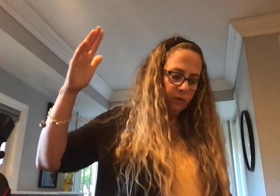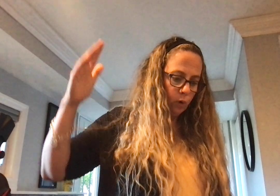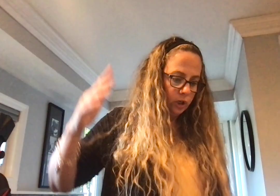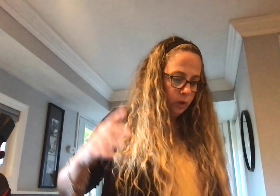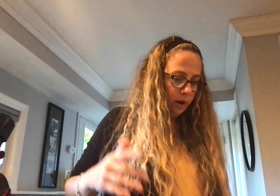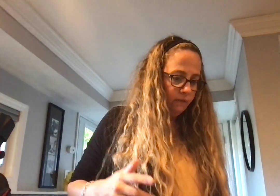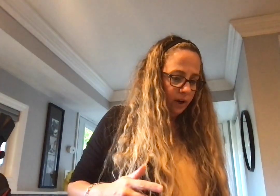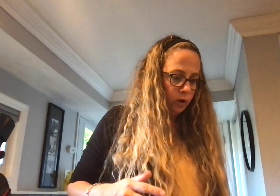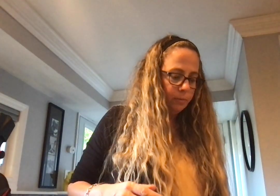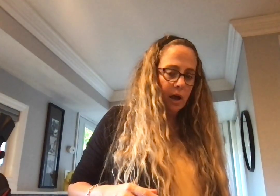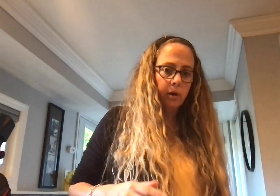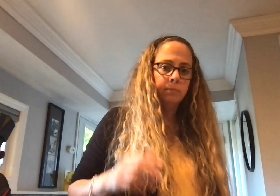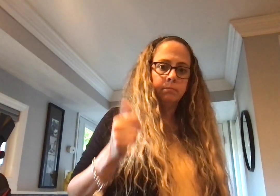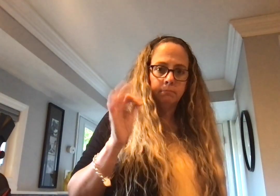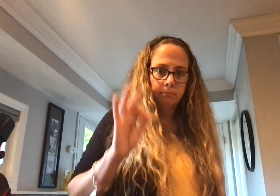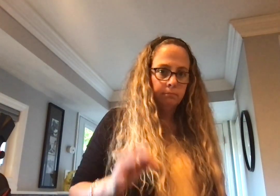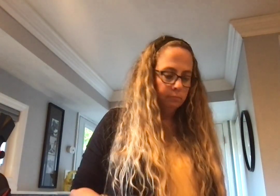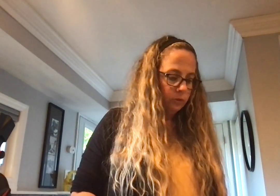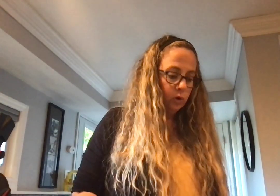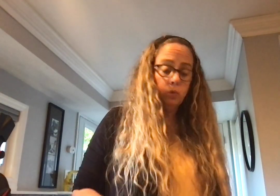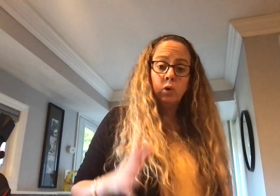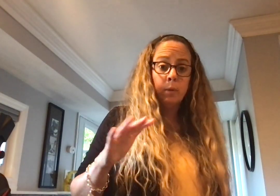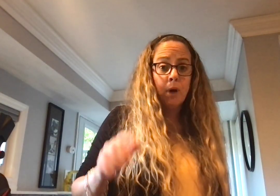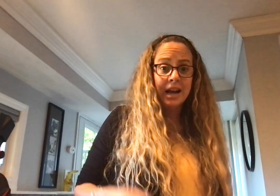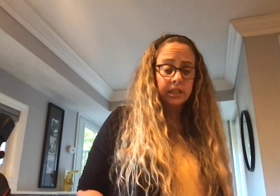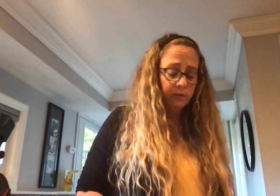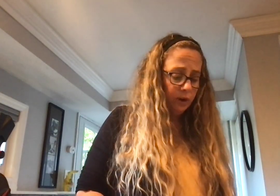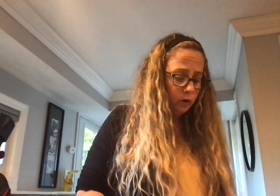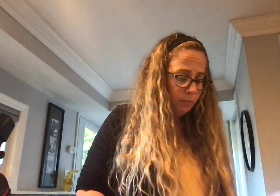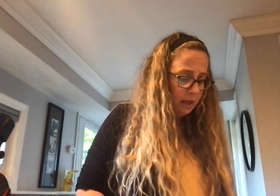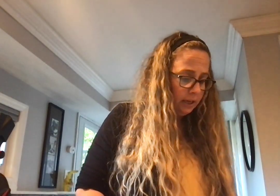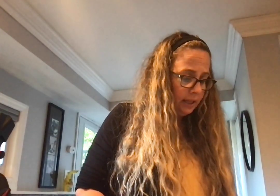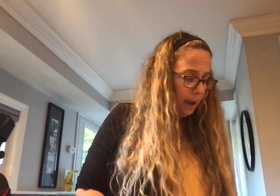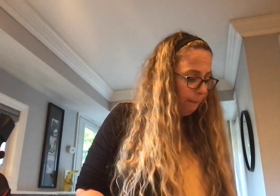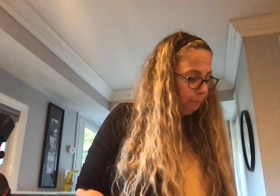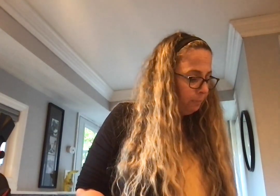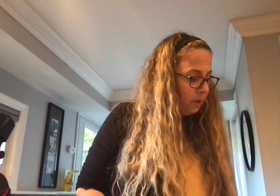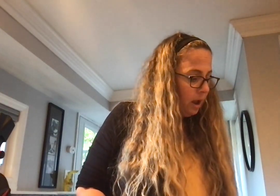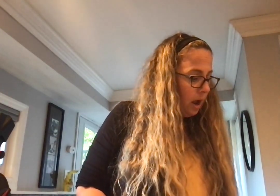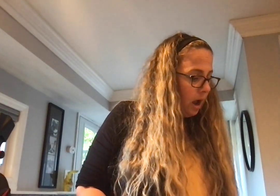words you can finger spell. So you can practice finger spelling that.